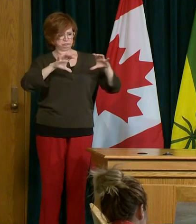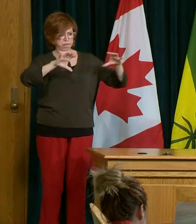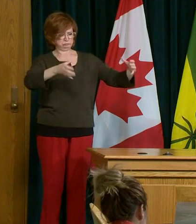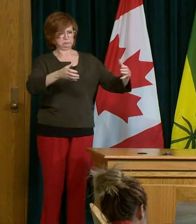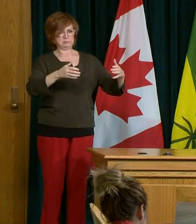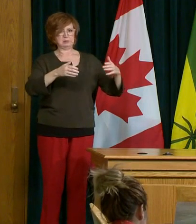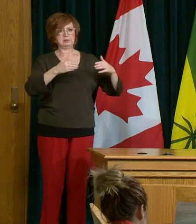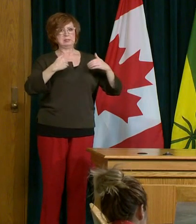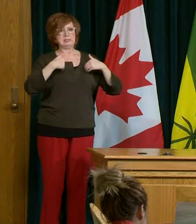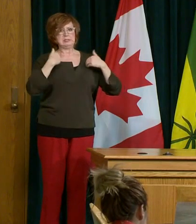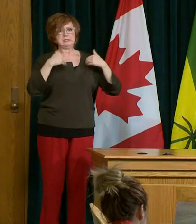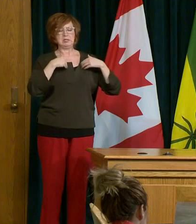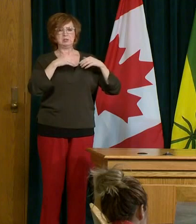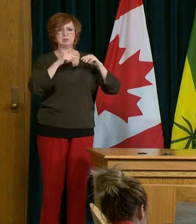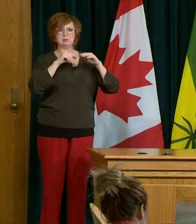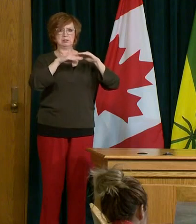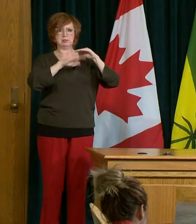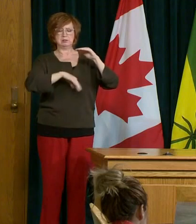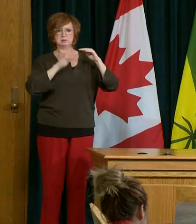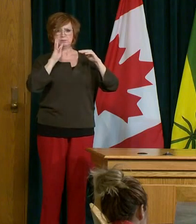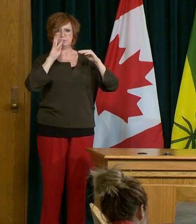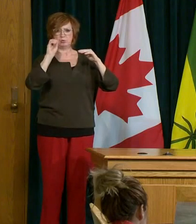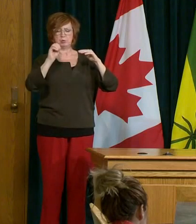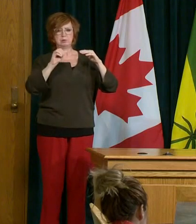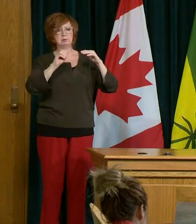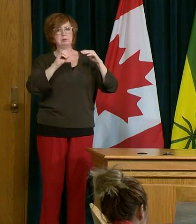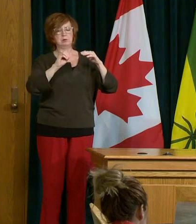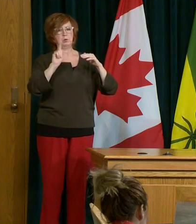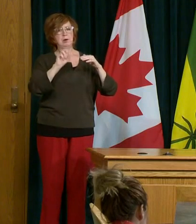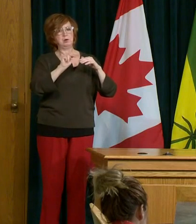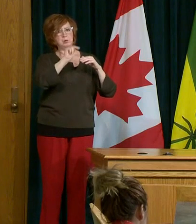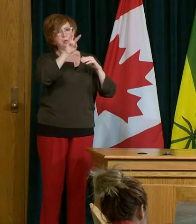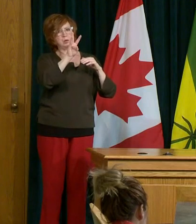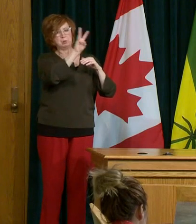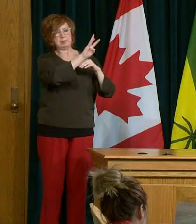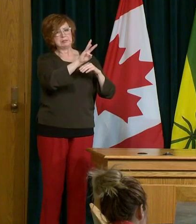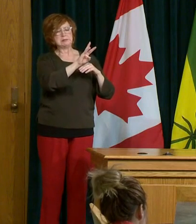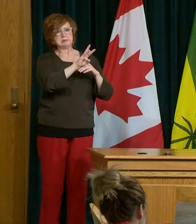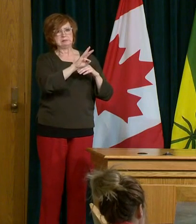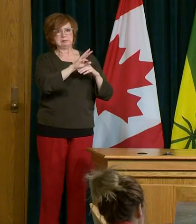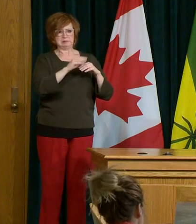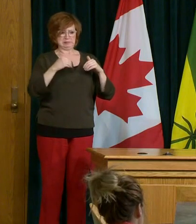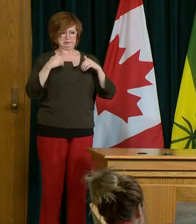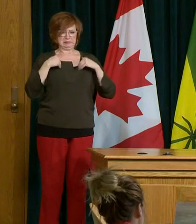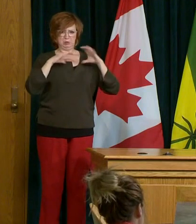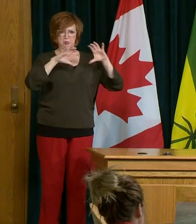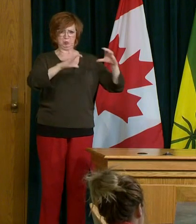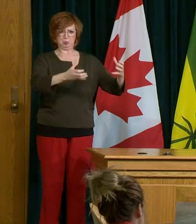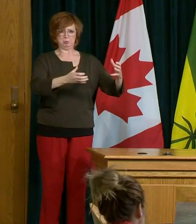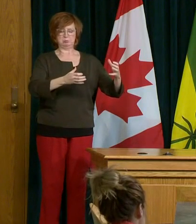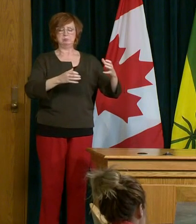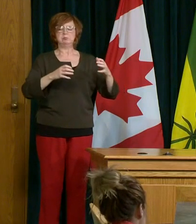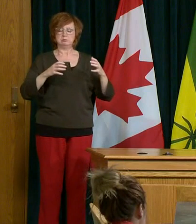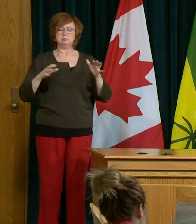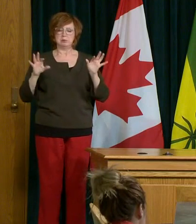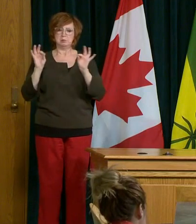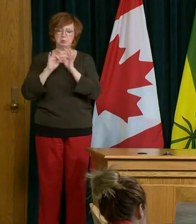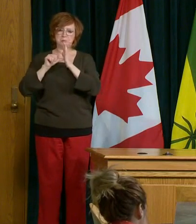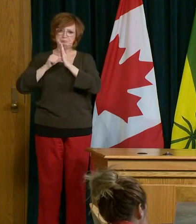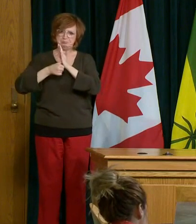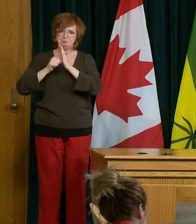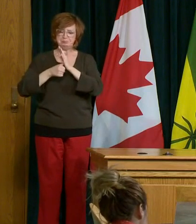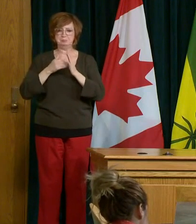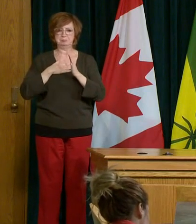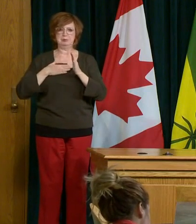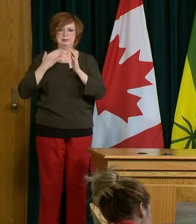in the Northwest, and that's why we keep stressing that it is important for all of us to maintain the discipline of physical distancing,